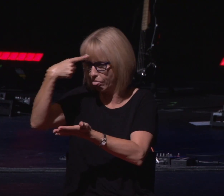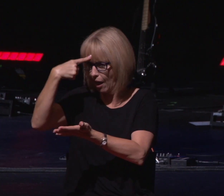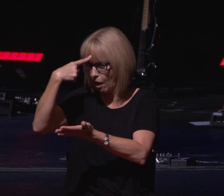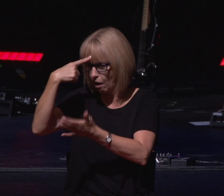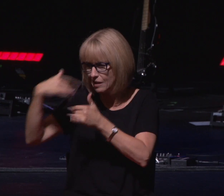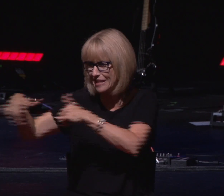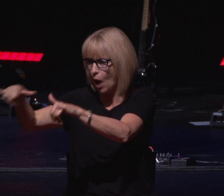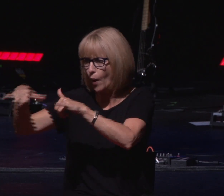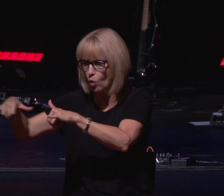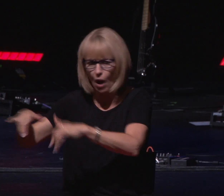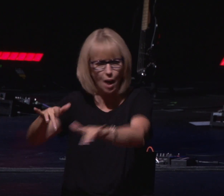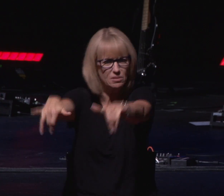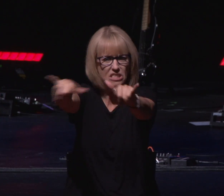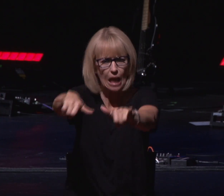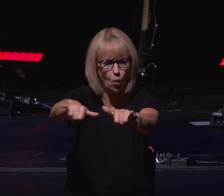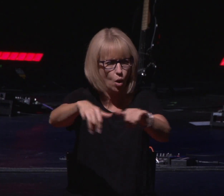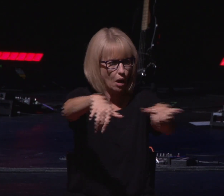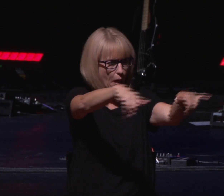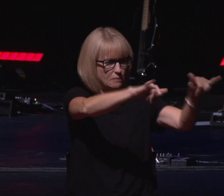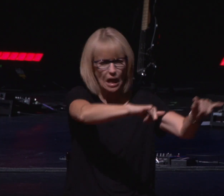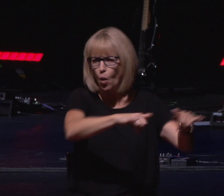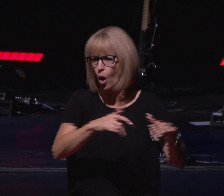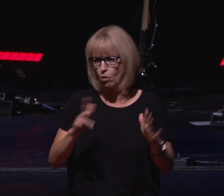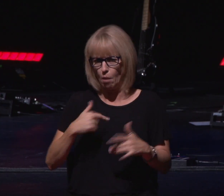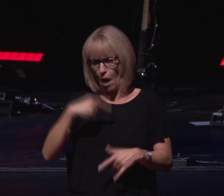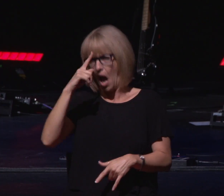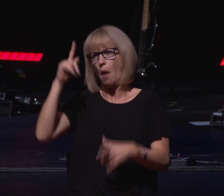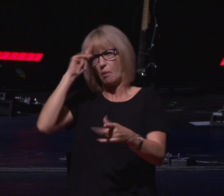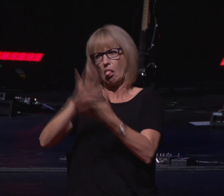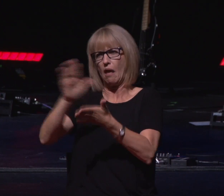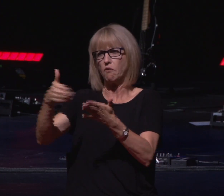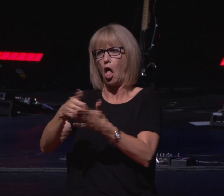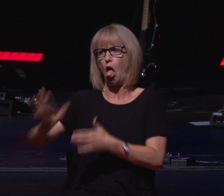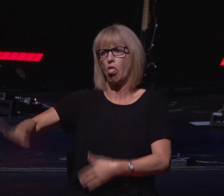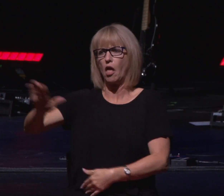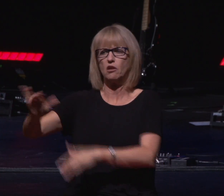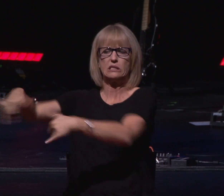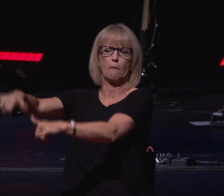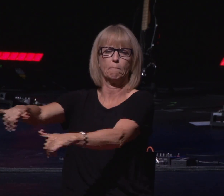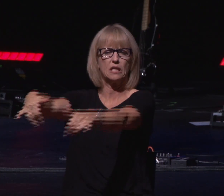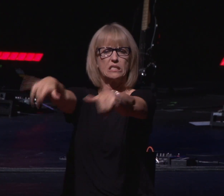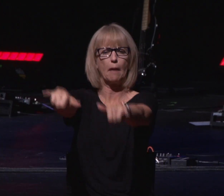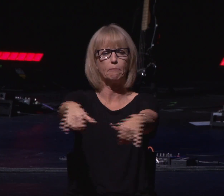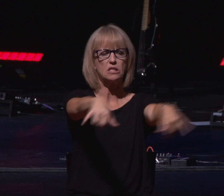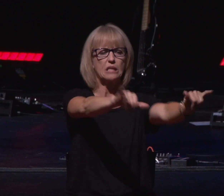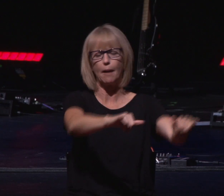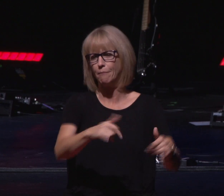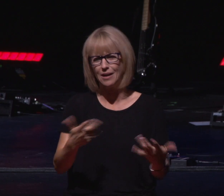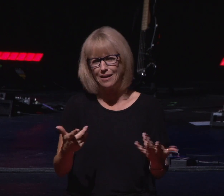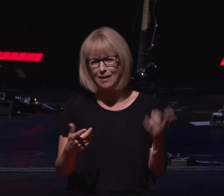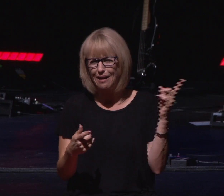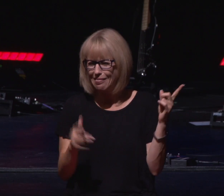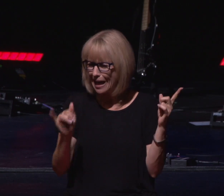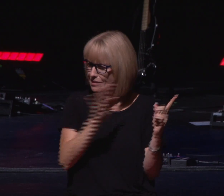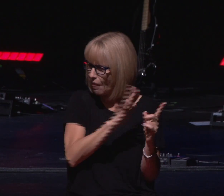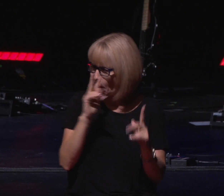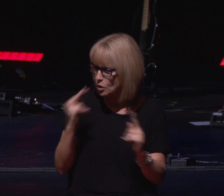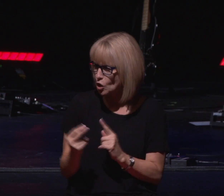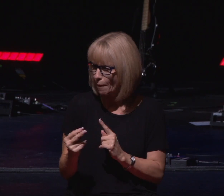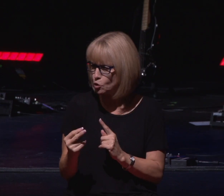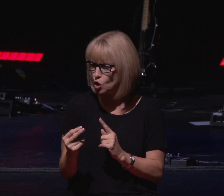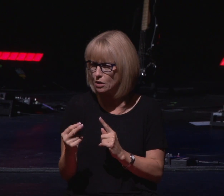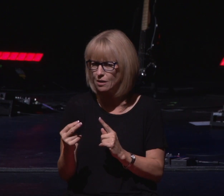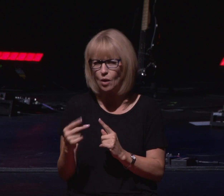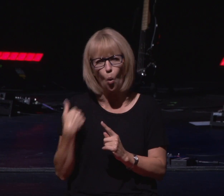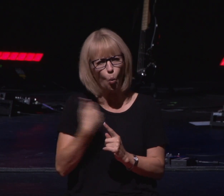narratives, upbringing, and certain assumptions based on their own perception. I really appreciate that quote. Because we